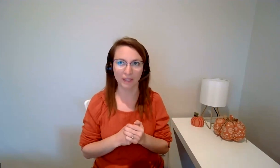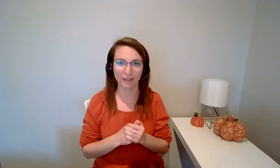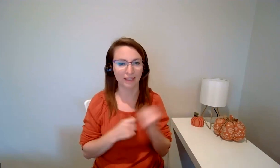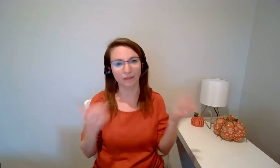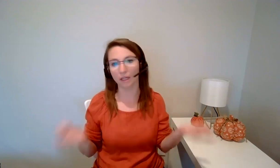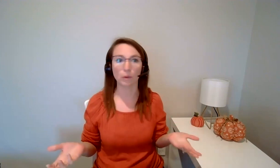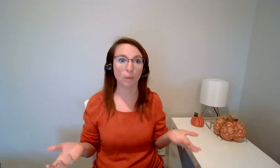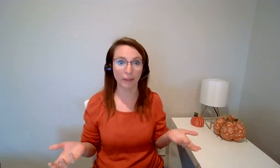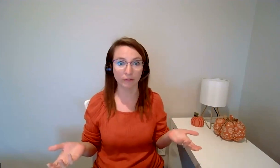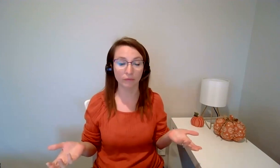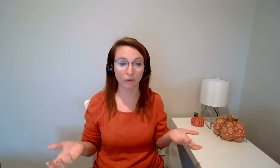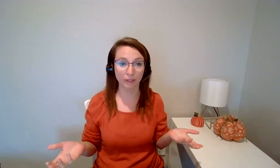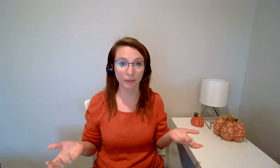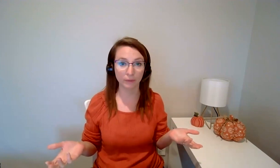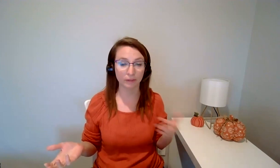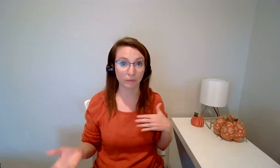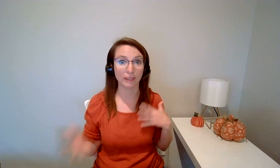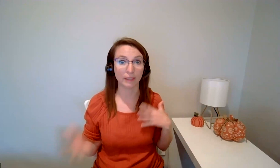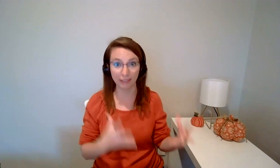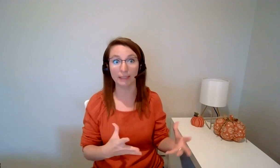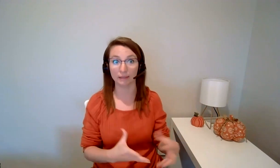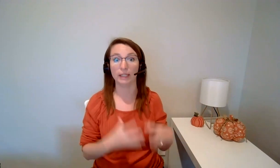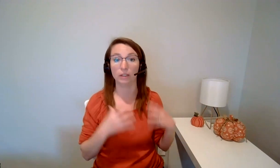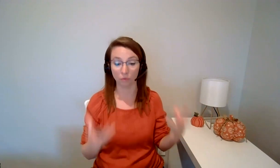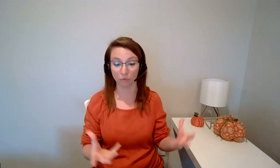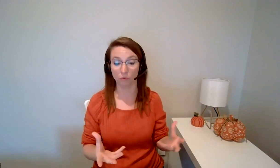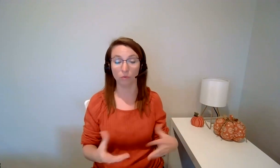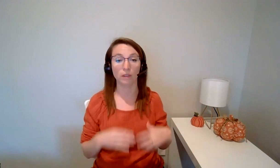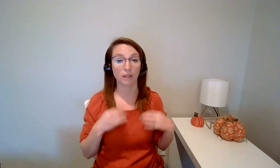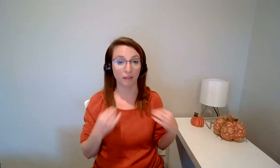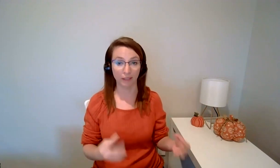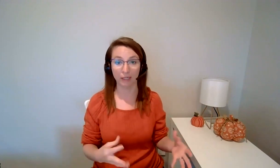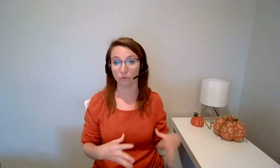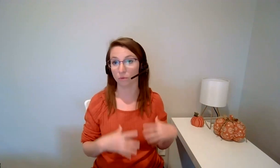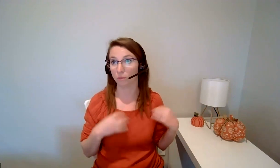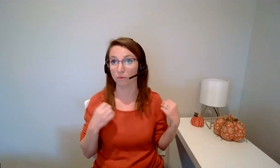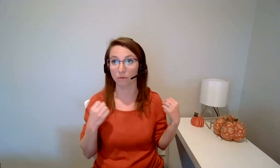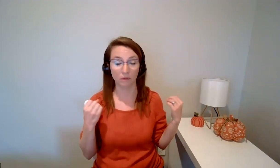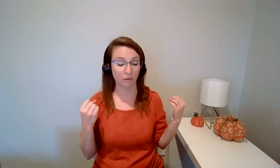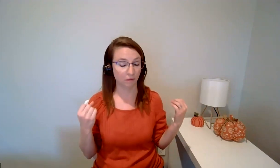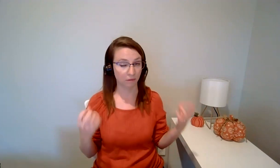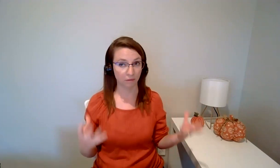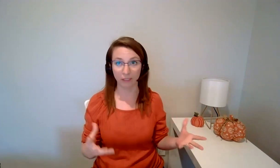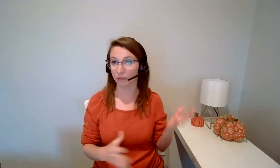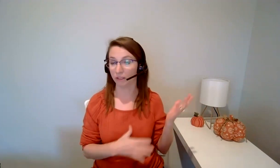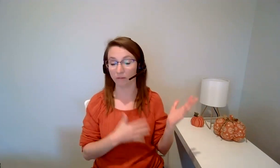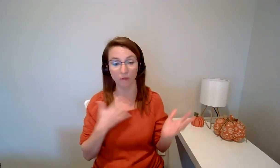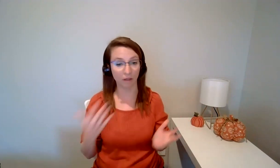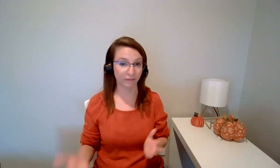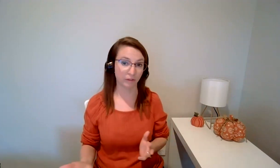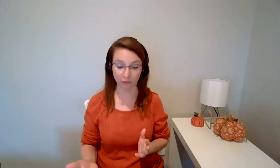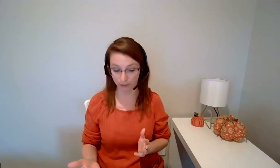that is not required for a language. So it is a true natural language. It evolves over